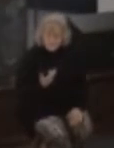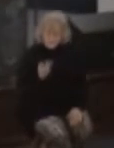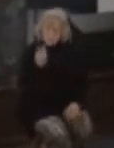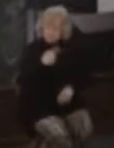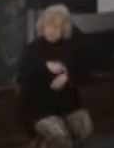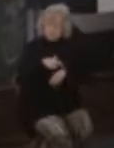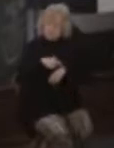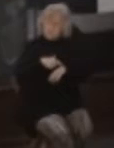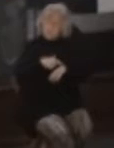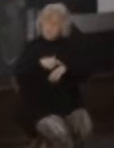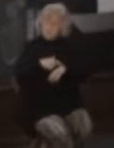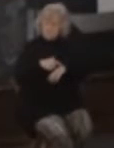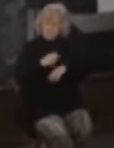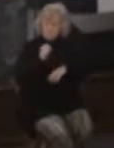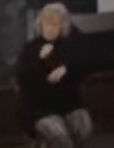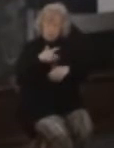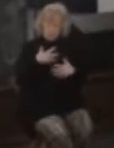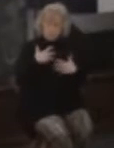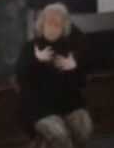But Saul was afraid